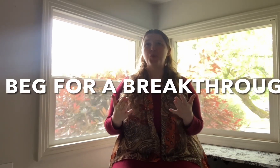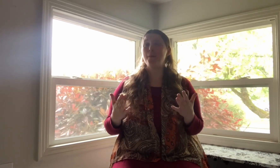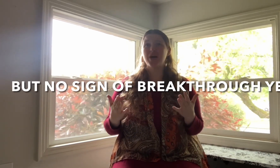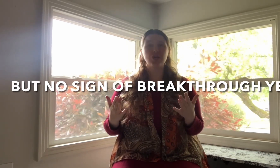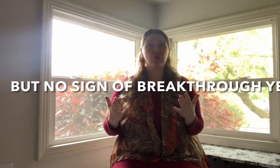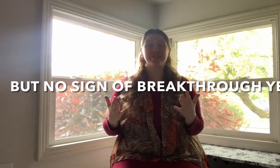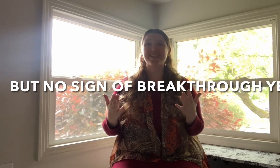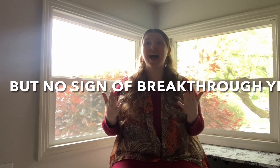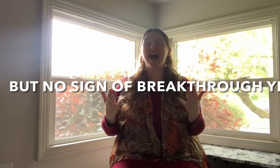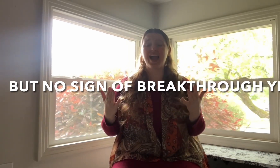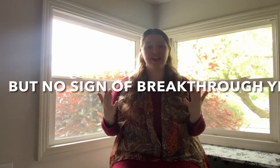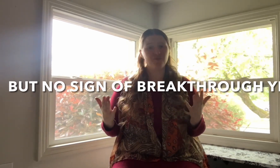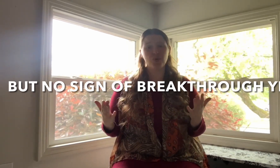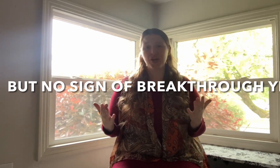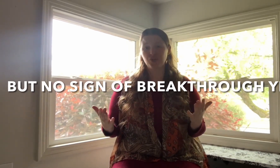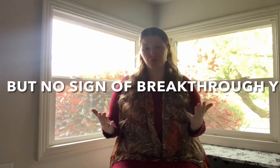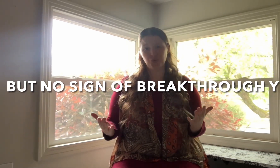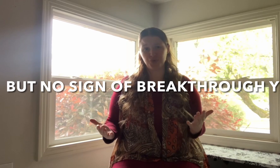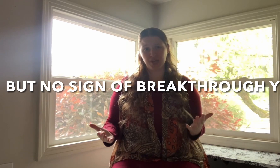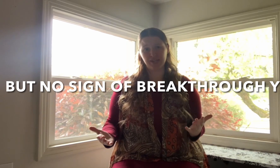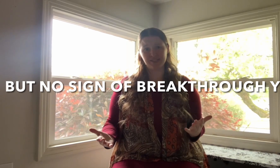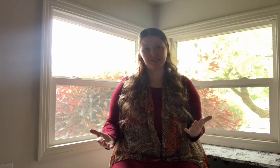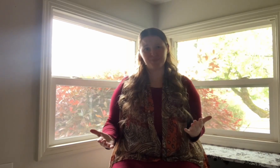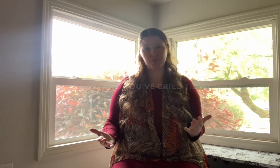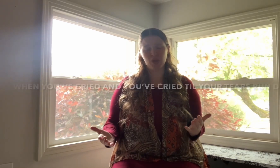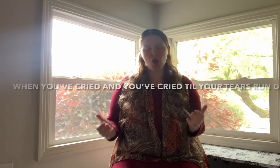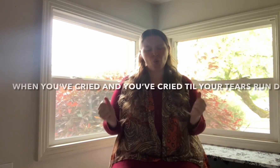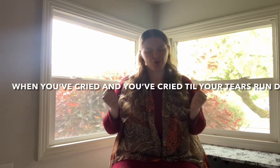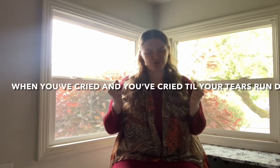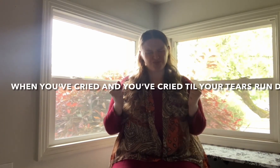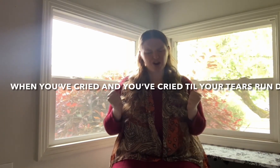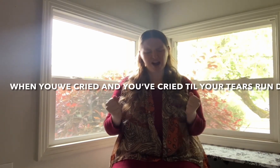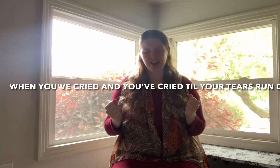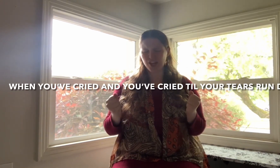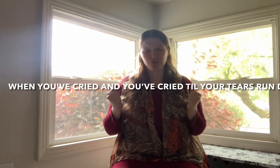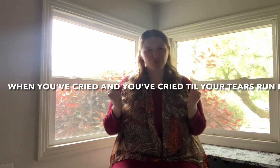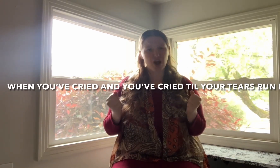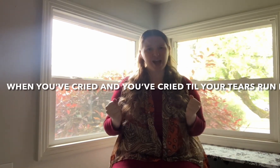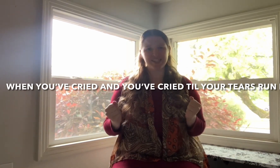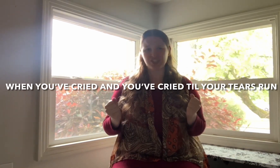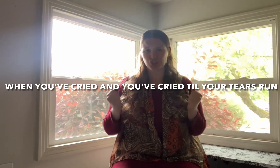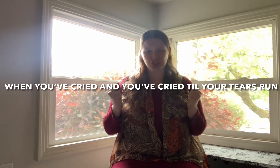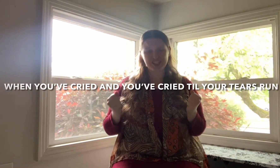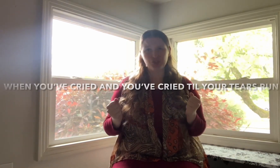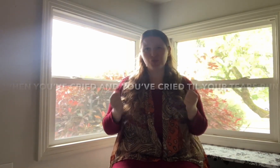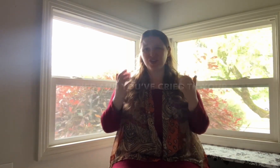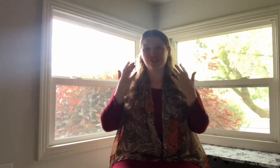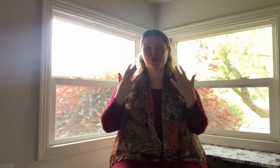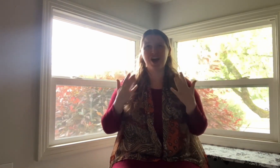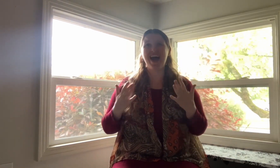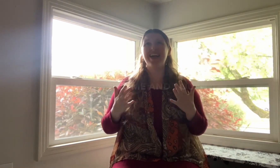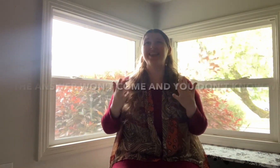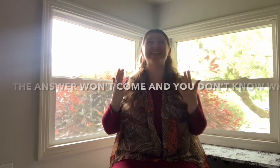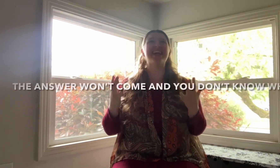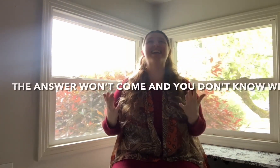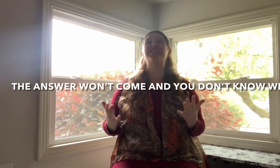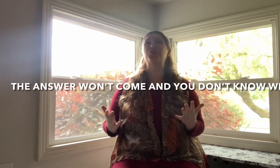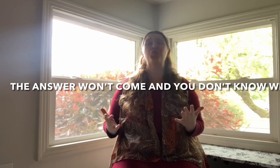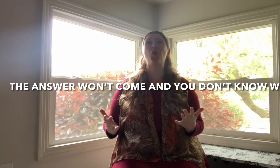but no sign of breakthrough yet. When you've cried and you've cried till your tears run dry, the answer won't